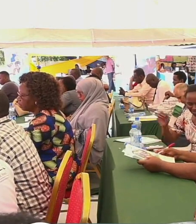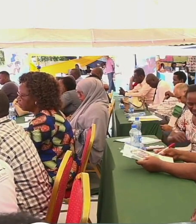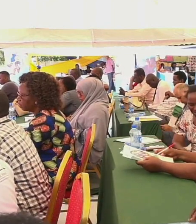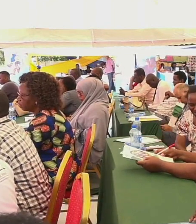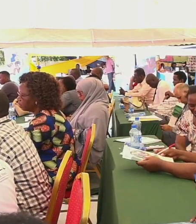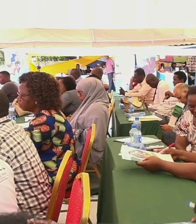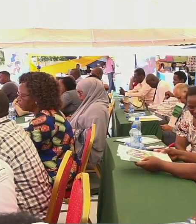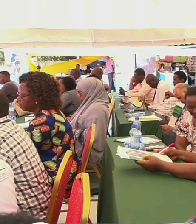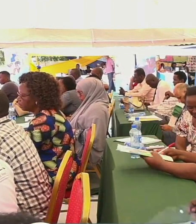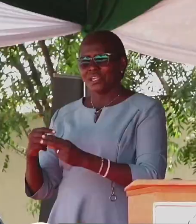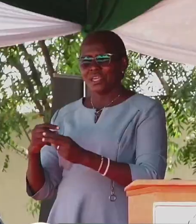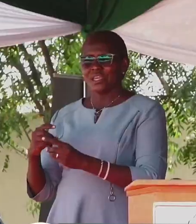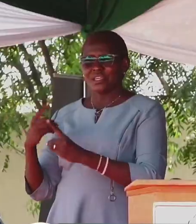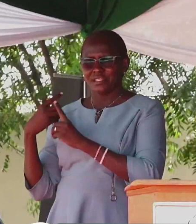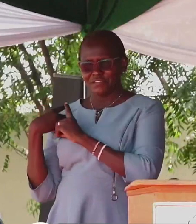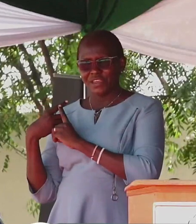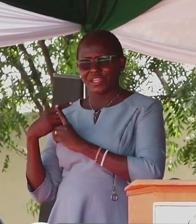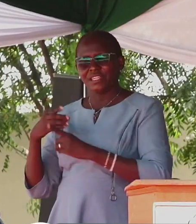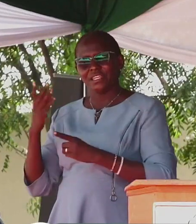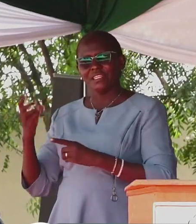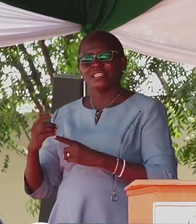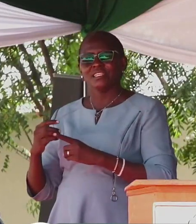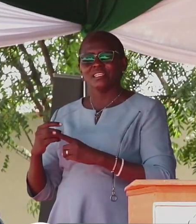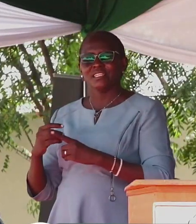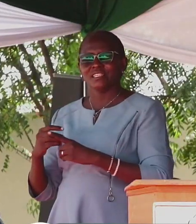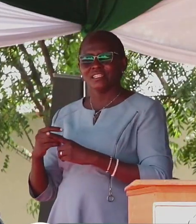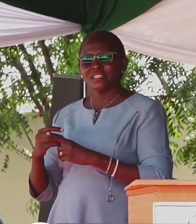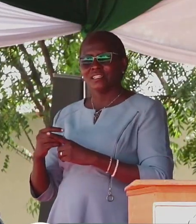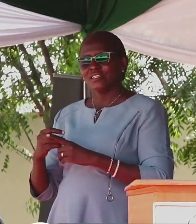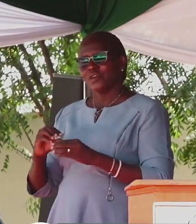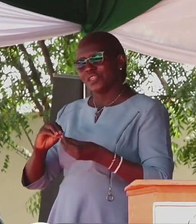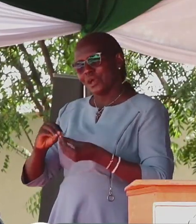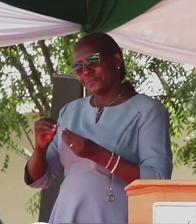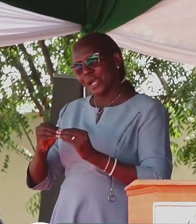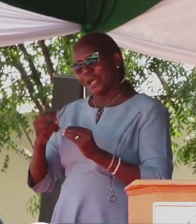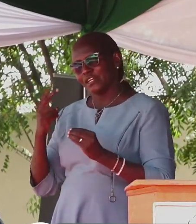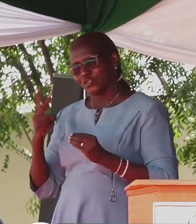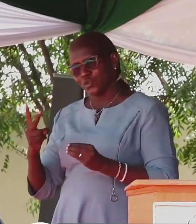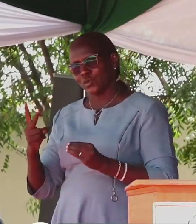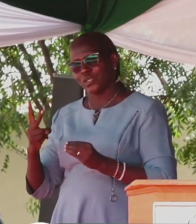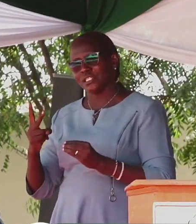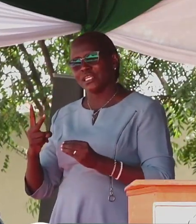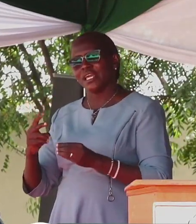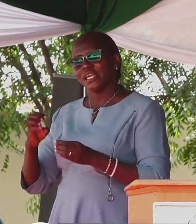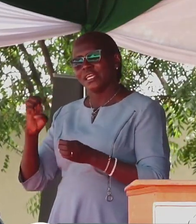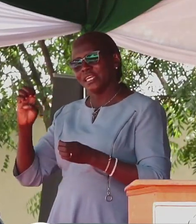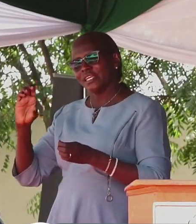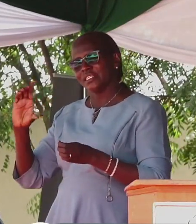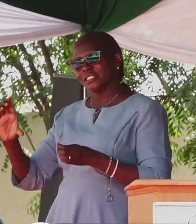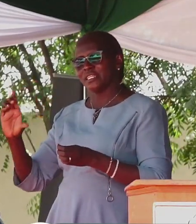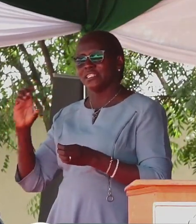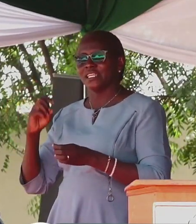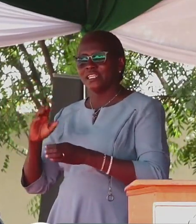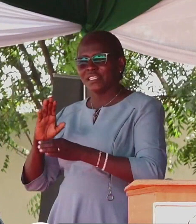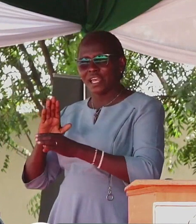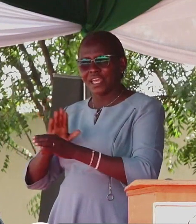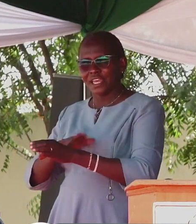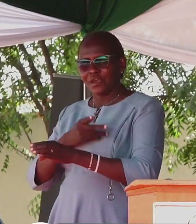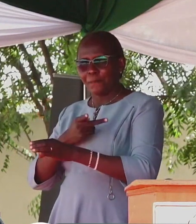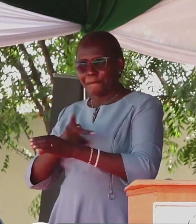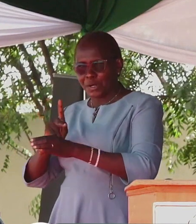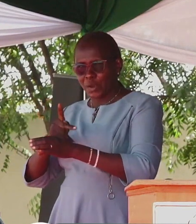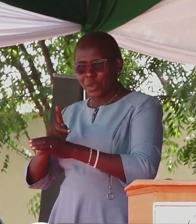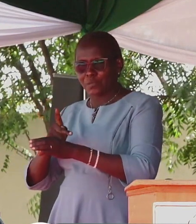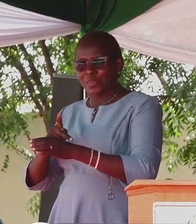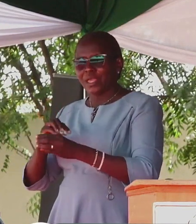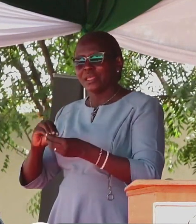title next week, I think, in Nyeri. We also position 2 in drama festivals for the ECD children with choreographers. I think number 1 was